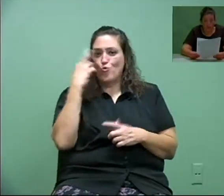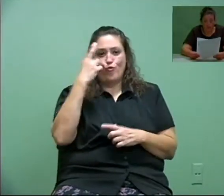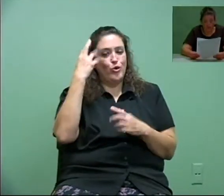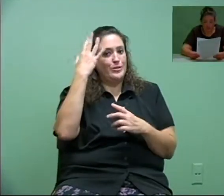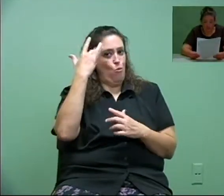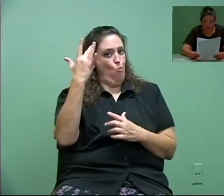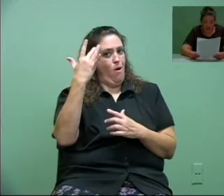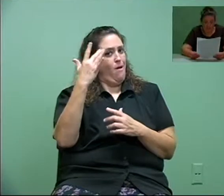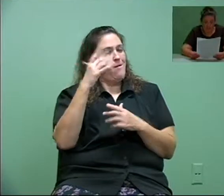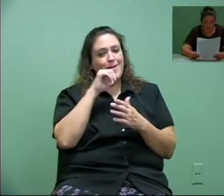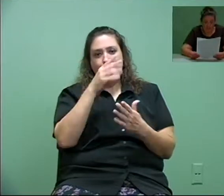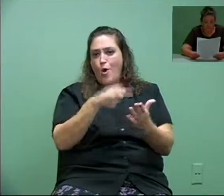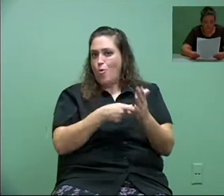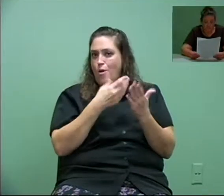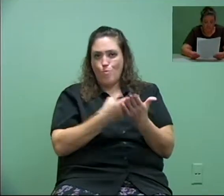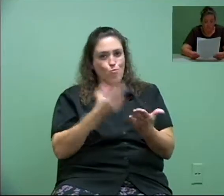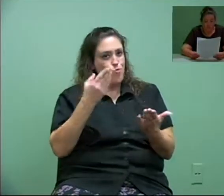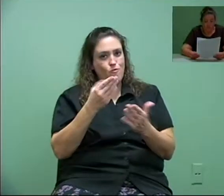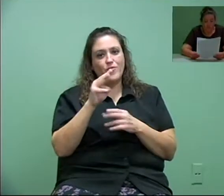acted or failed to act.